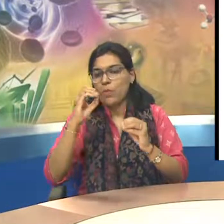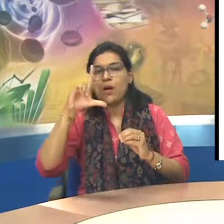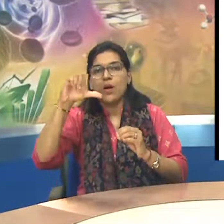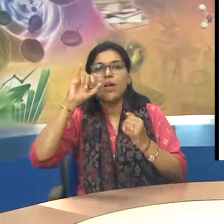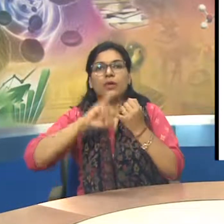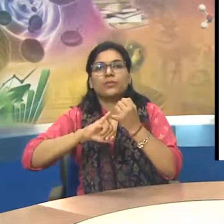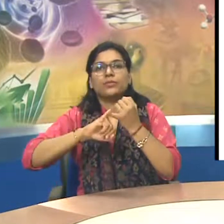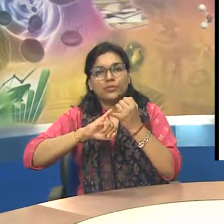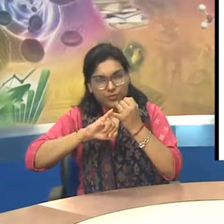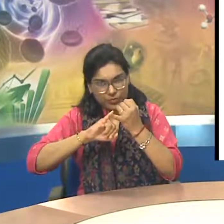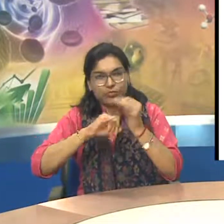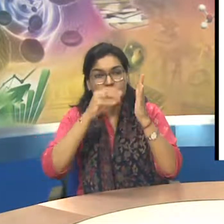imaginary